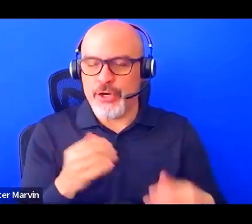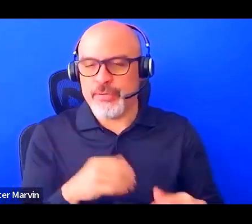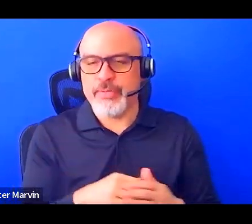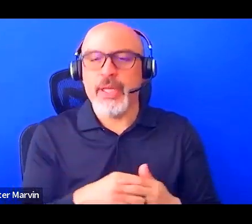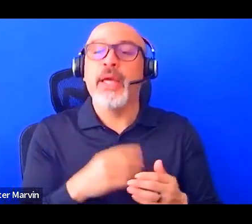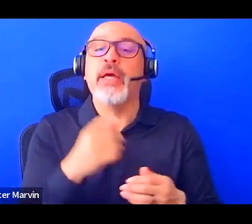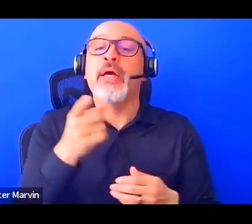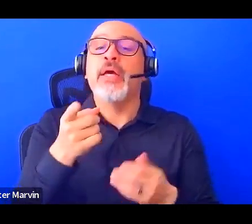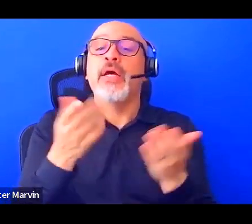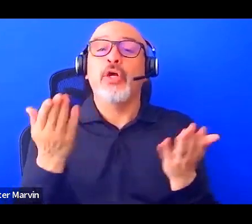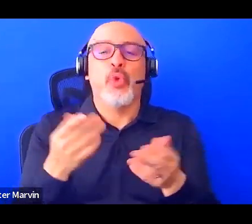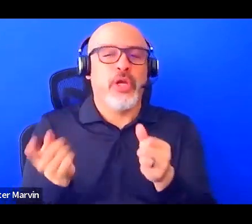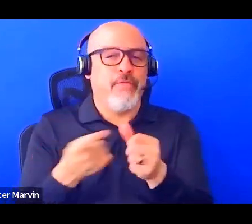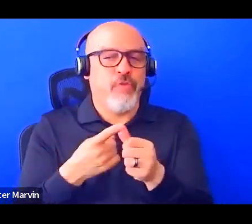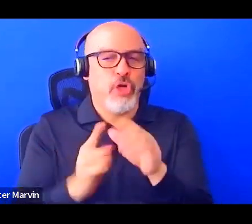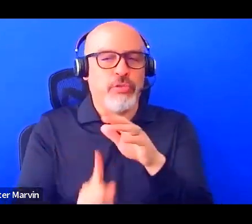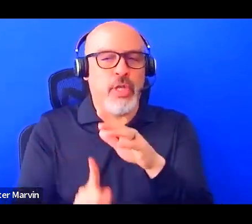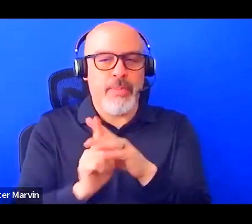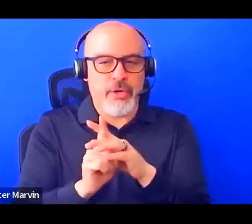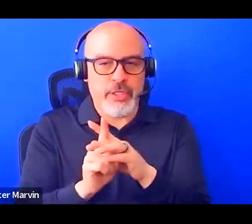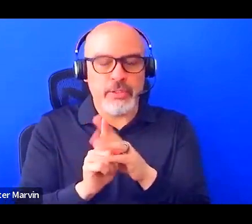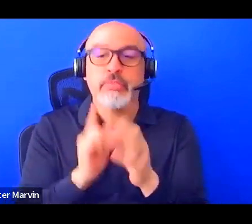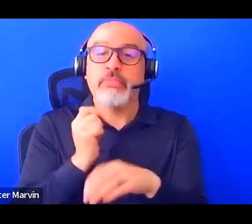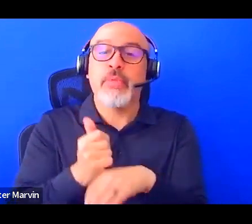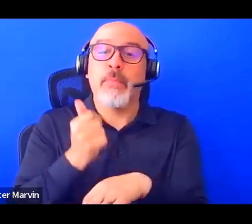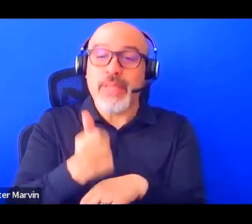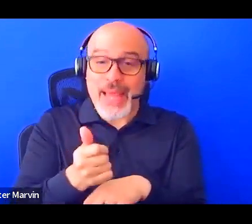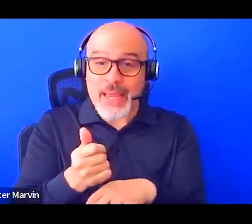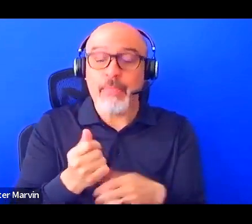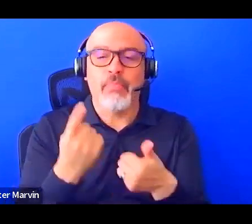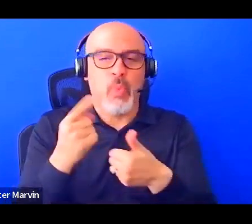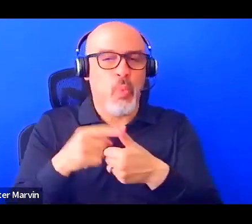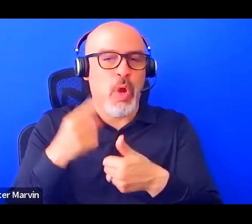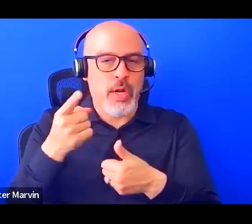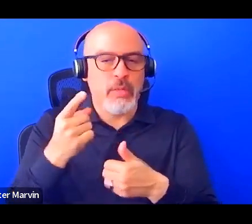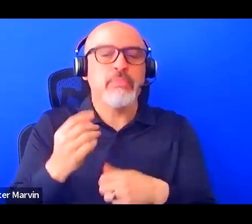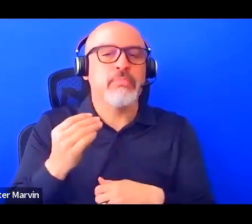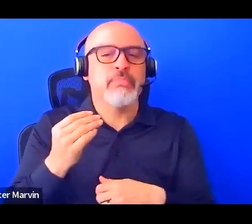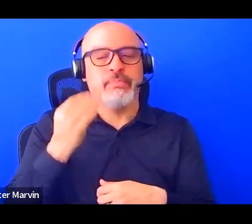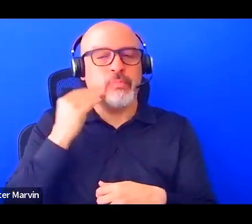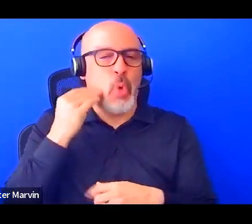And you're here for first appearance because you've been accused of one count of battery.